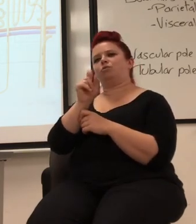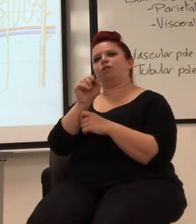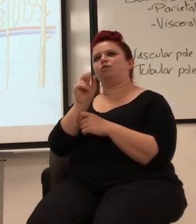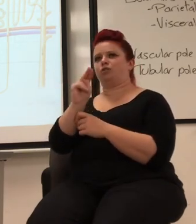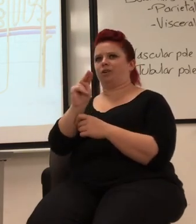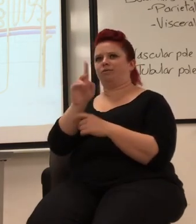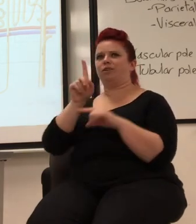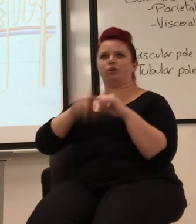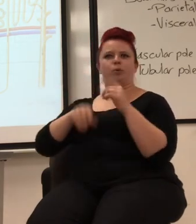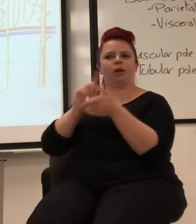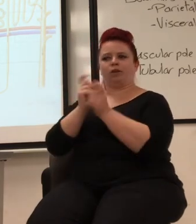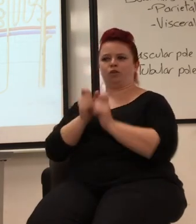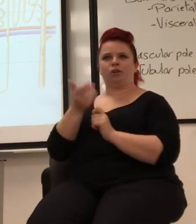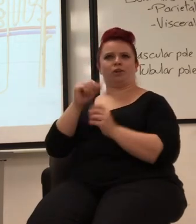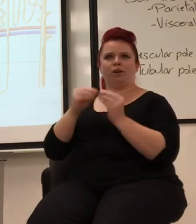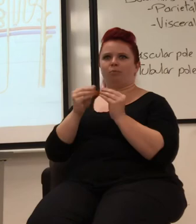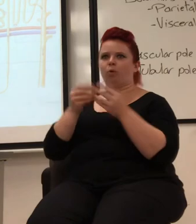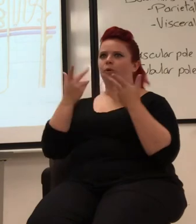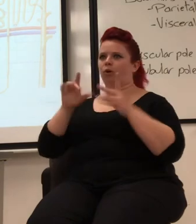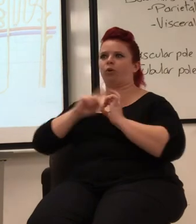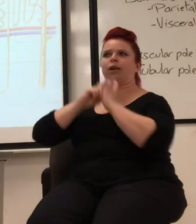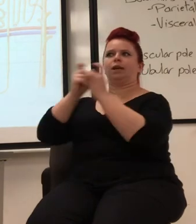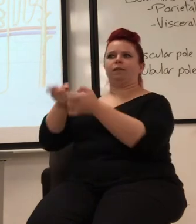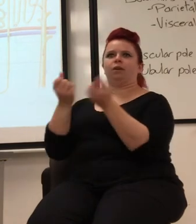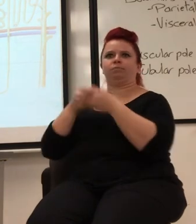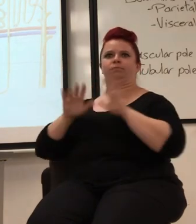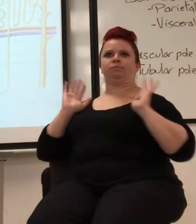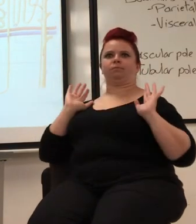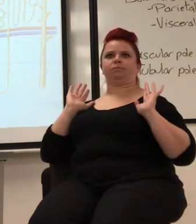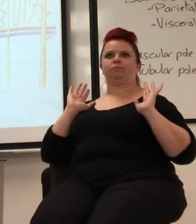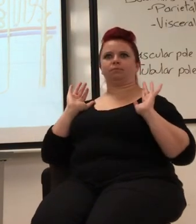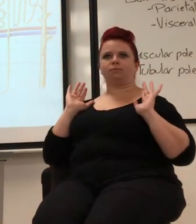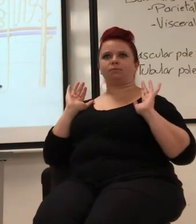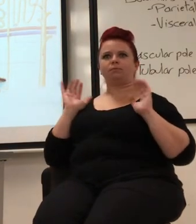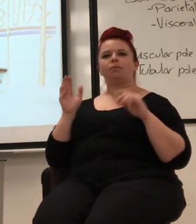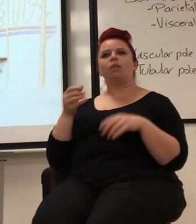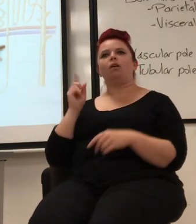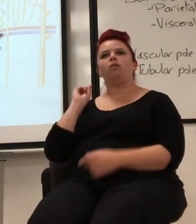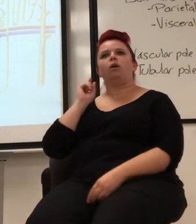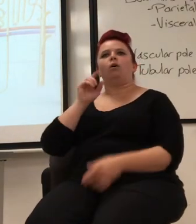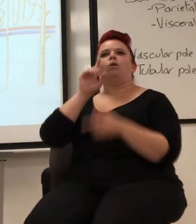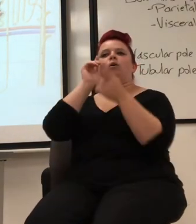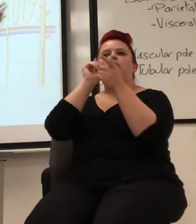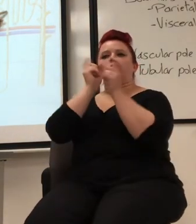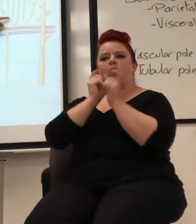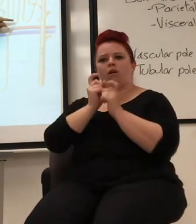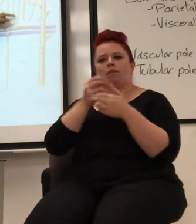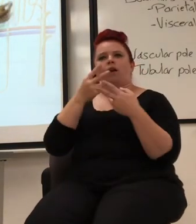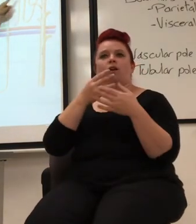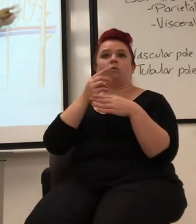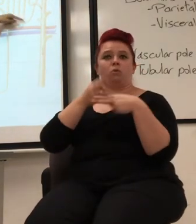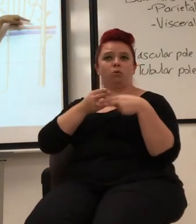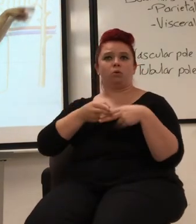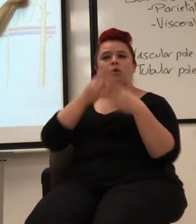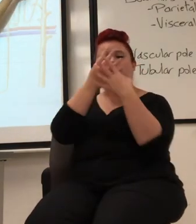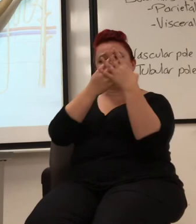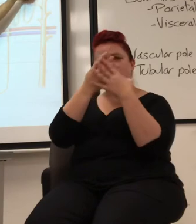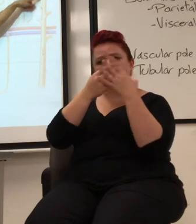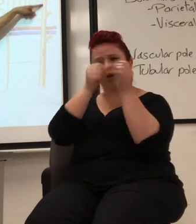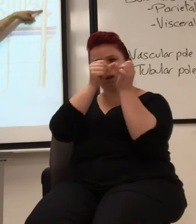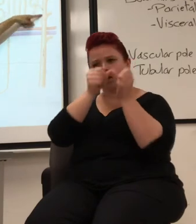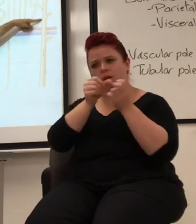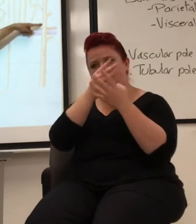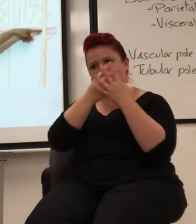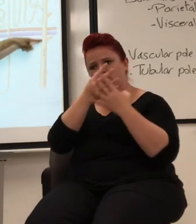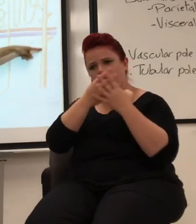basically what we're doing here. We filter here, modify, modify, modify. Call it filtrate the whole time. Call it filtrate, call it filtrate.